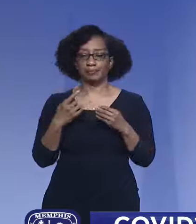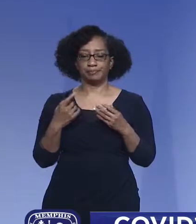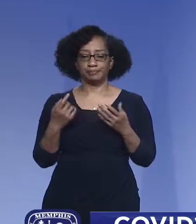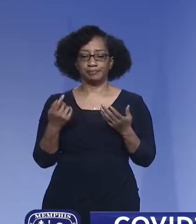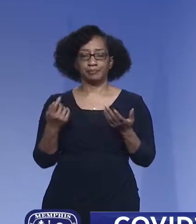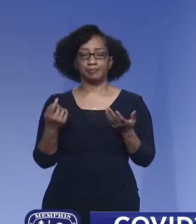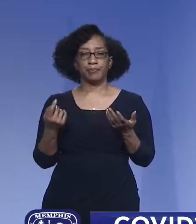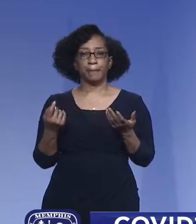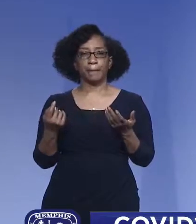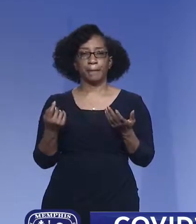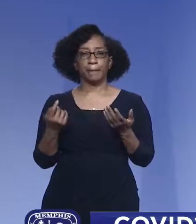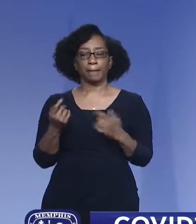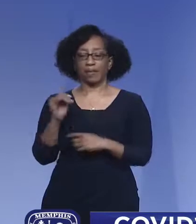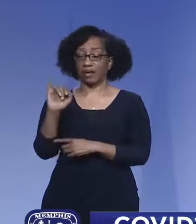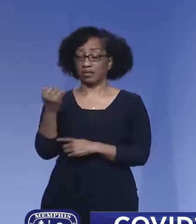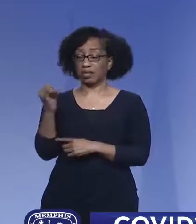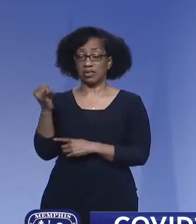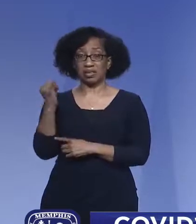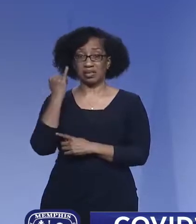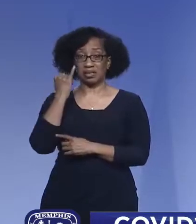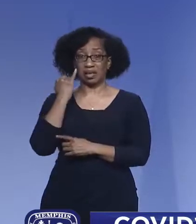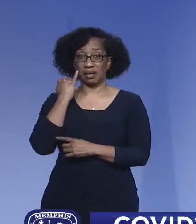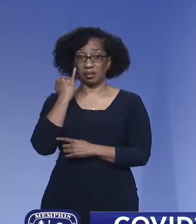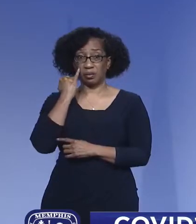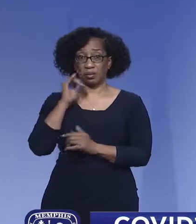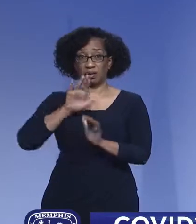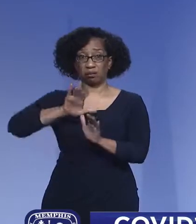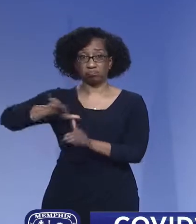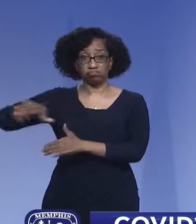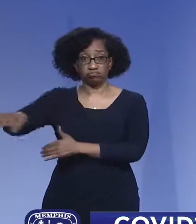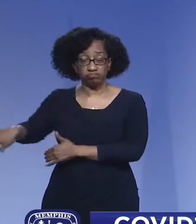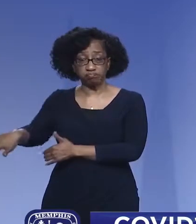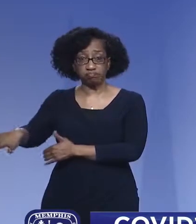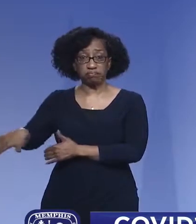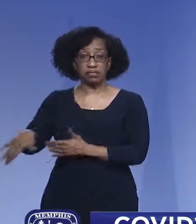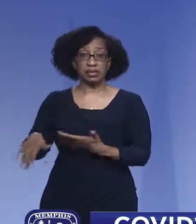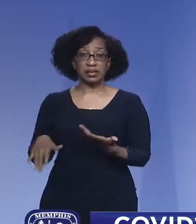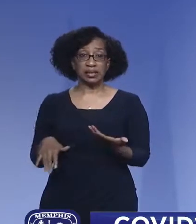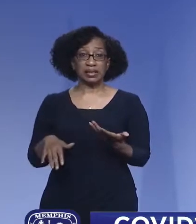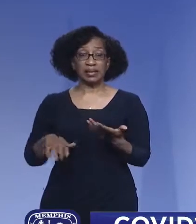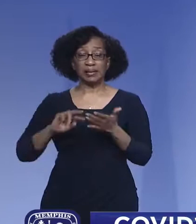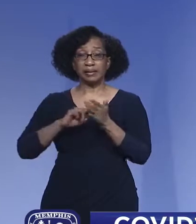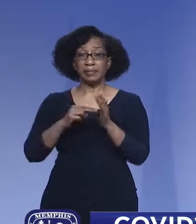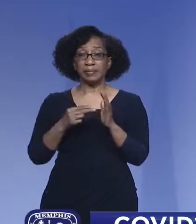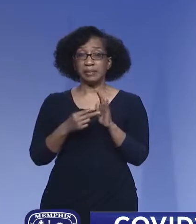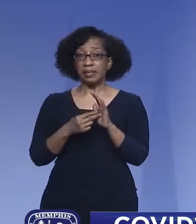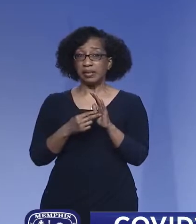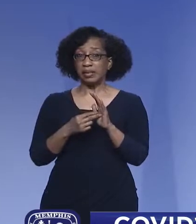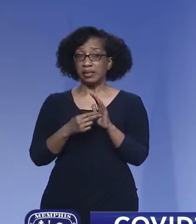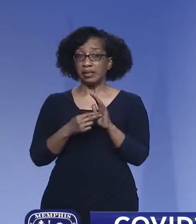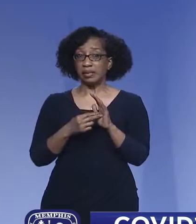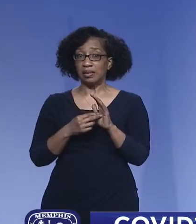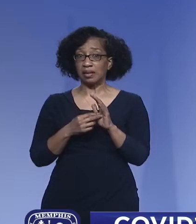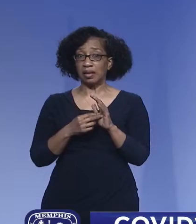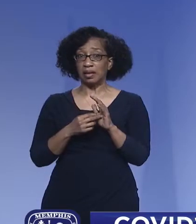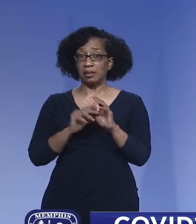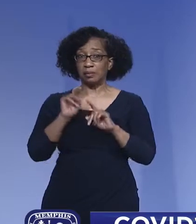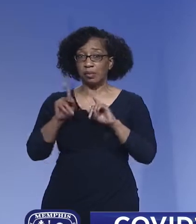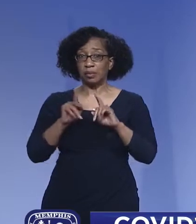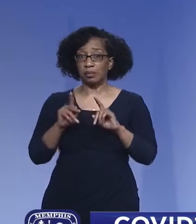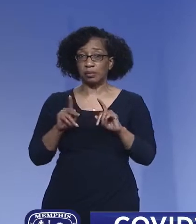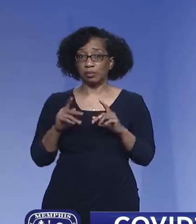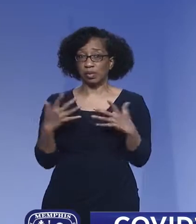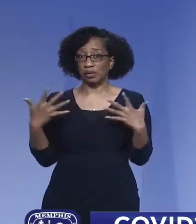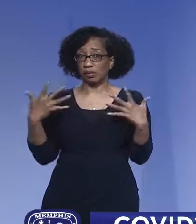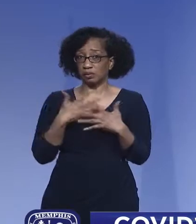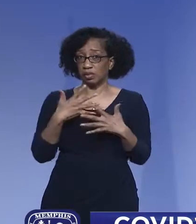if taking J&J out of the game right now could slow down any future vaccinations within the public